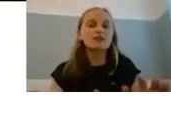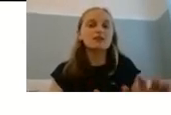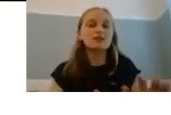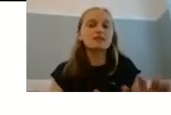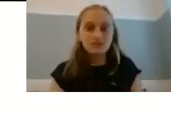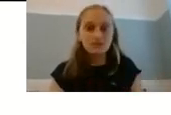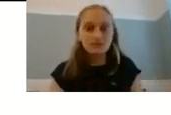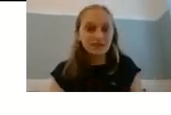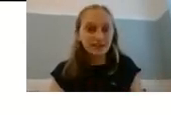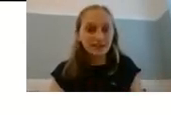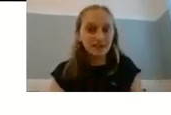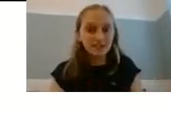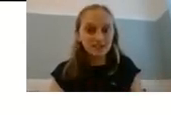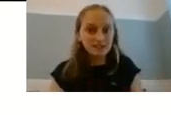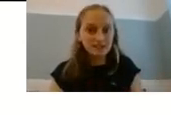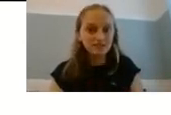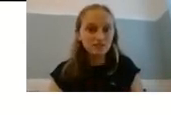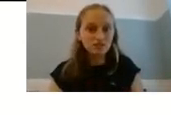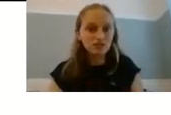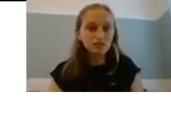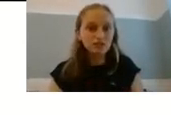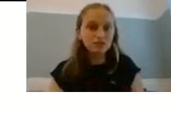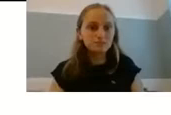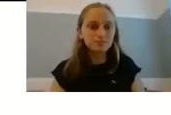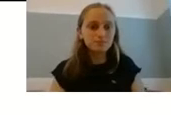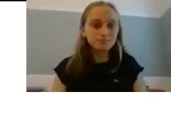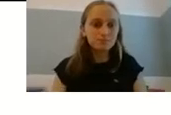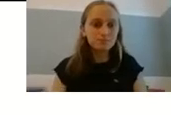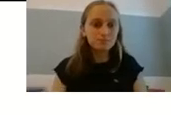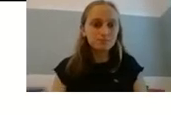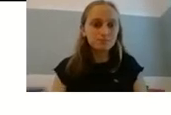American Sign Language was even recognized as an official language.